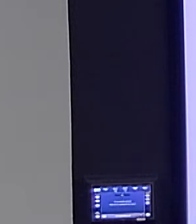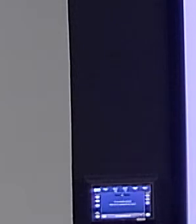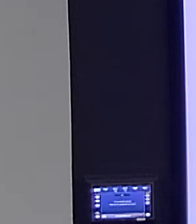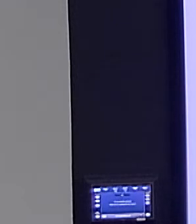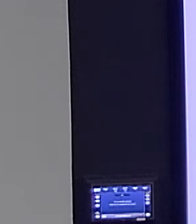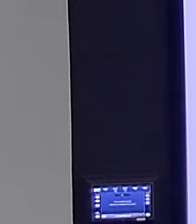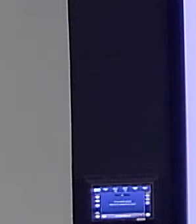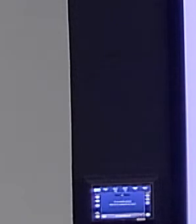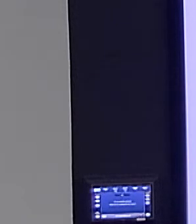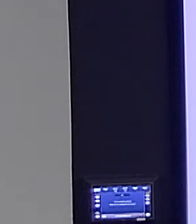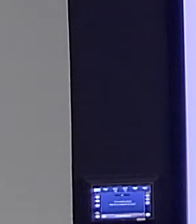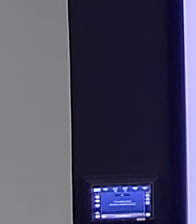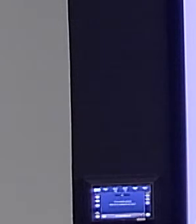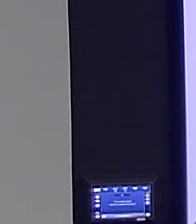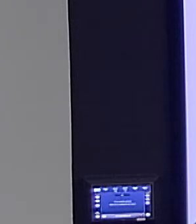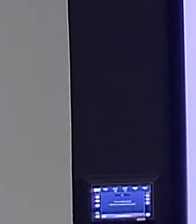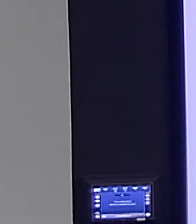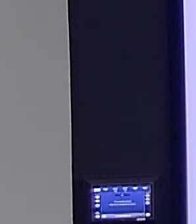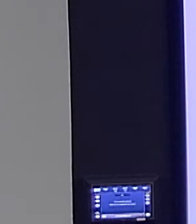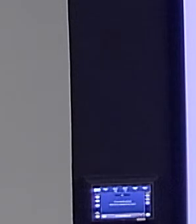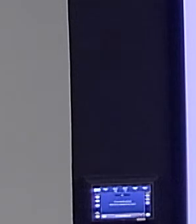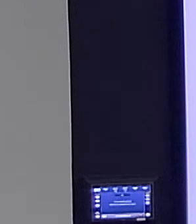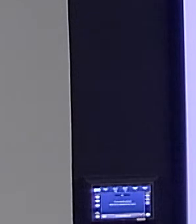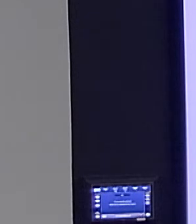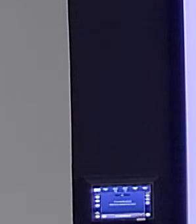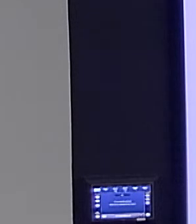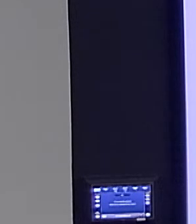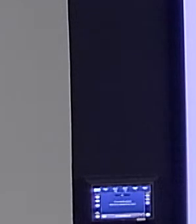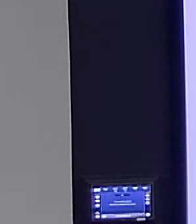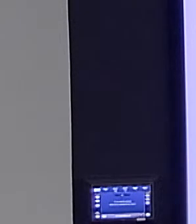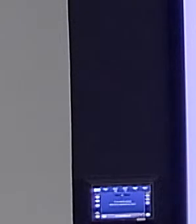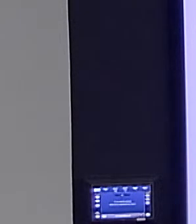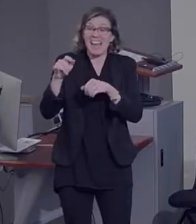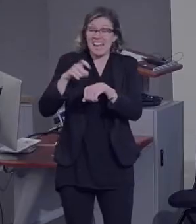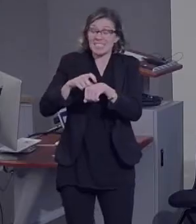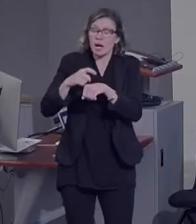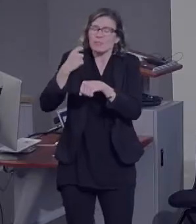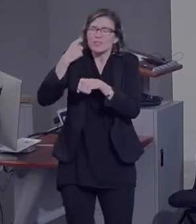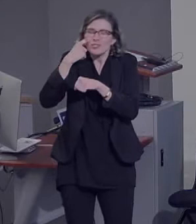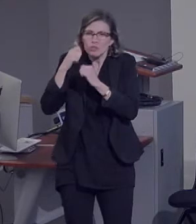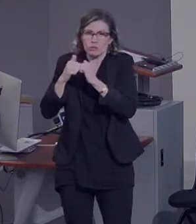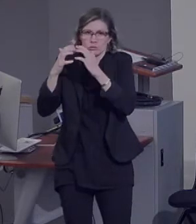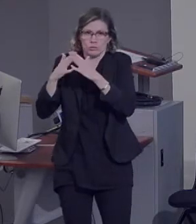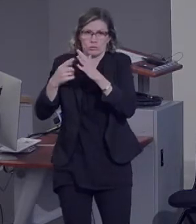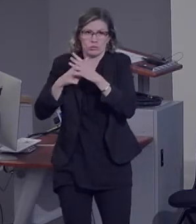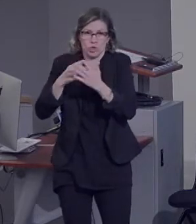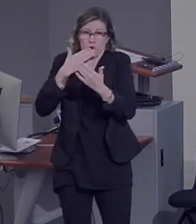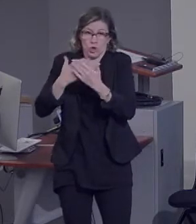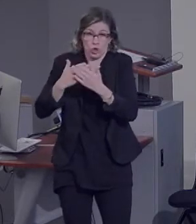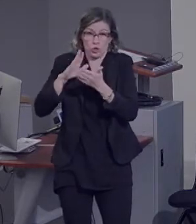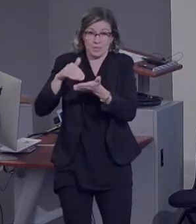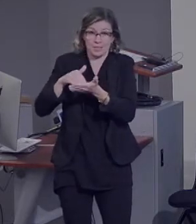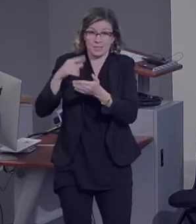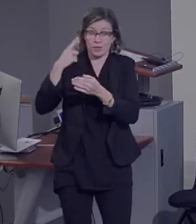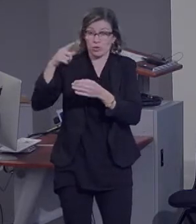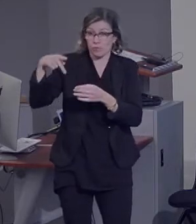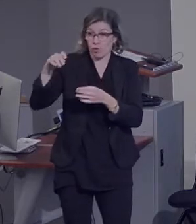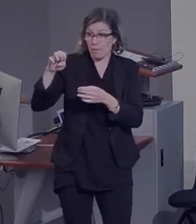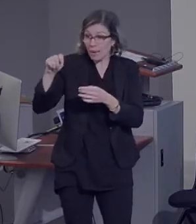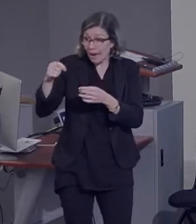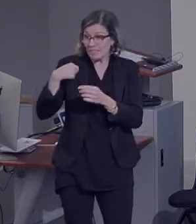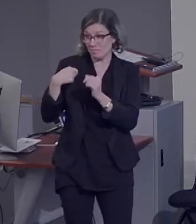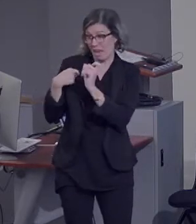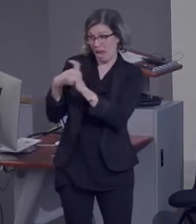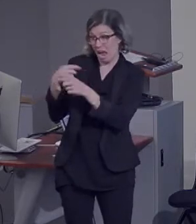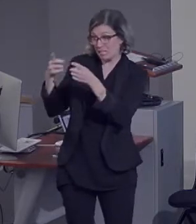Milano, they just organized a very good PET center. And I asked to the director, Fazio, if